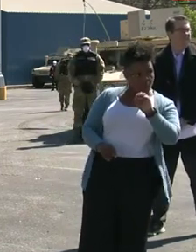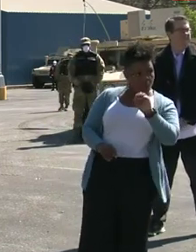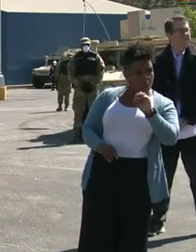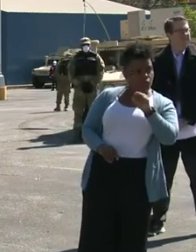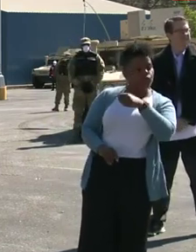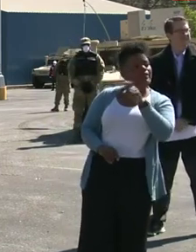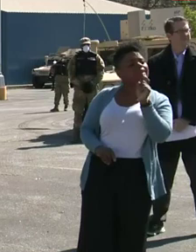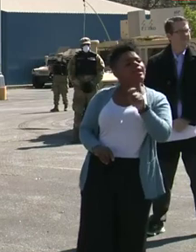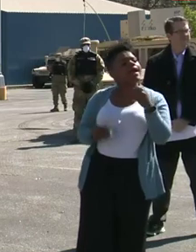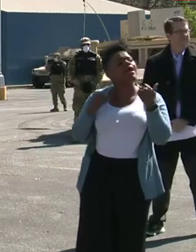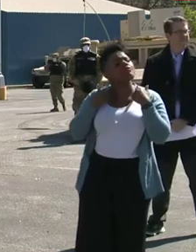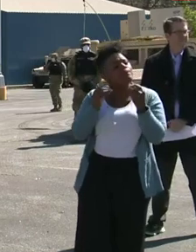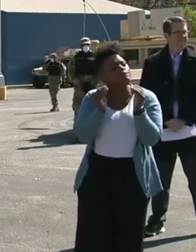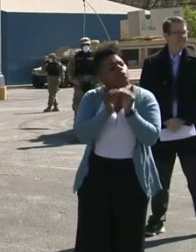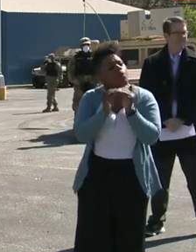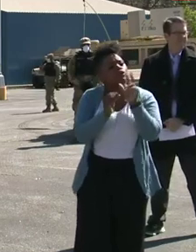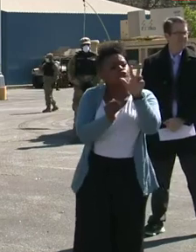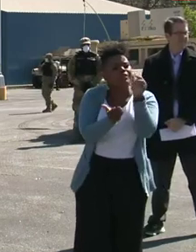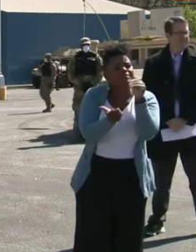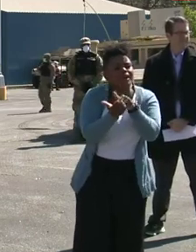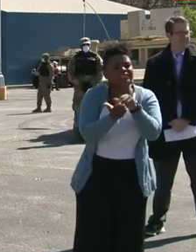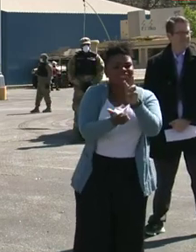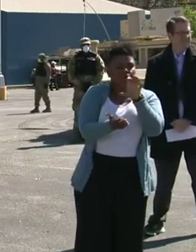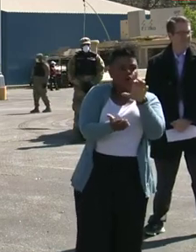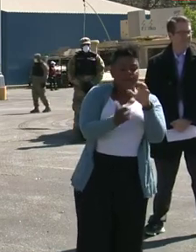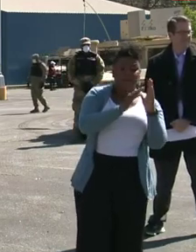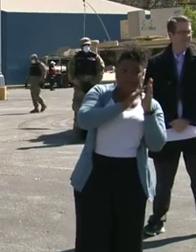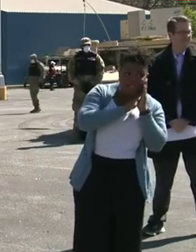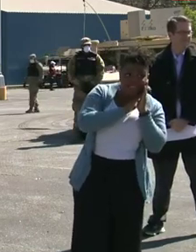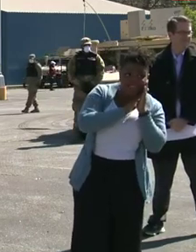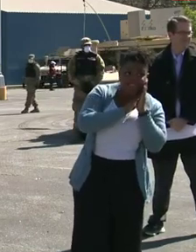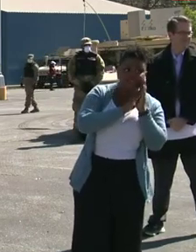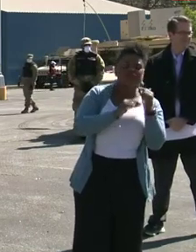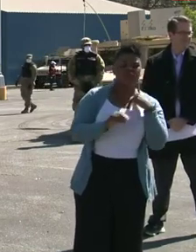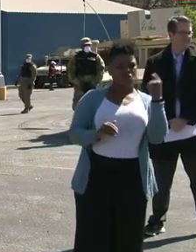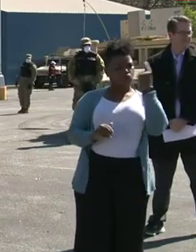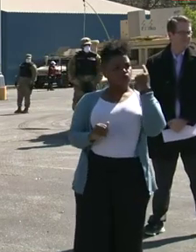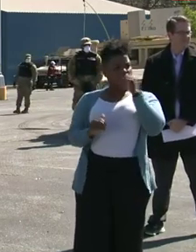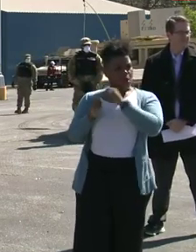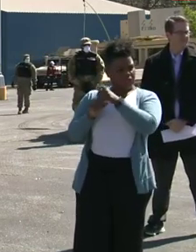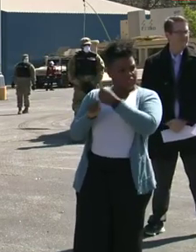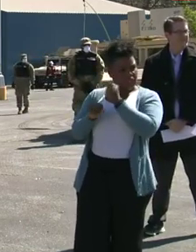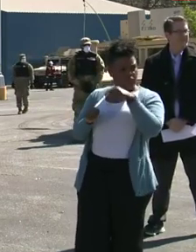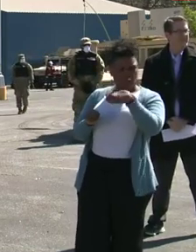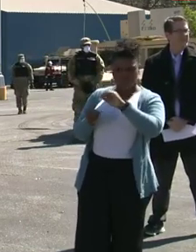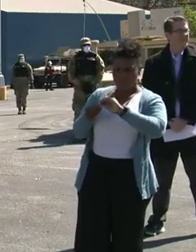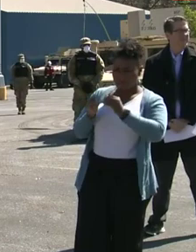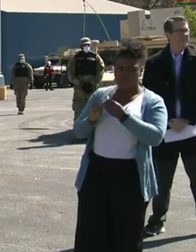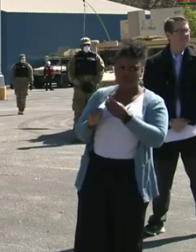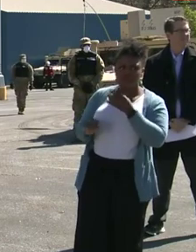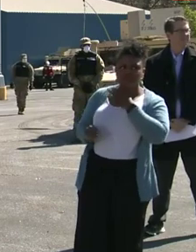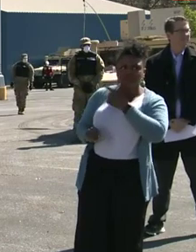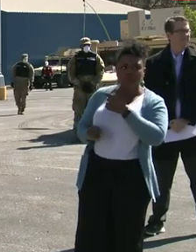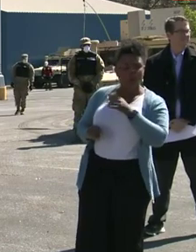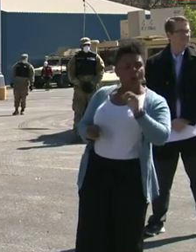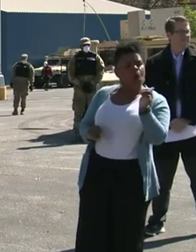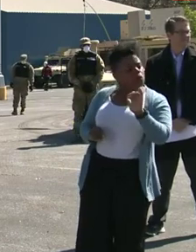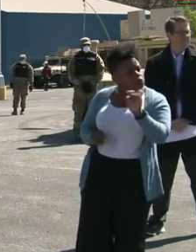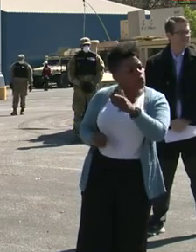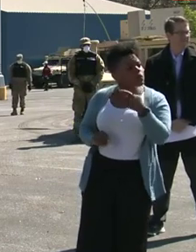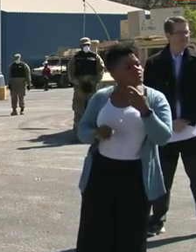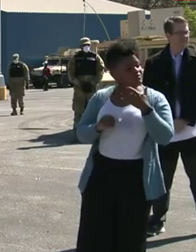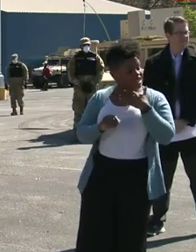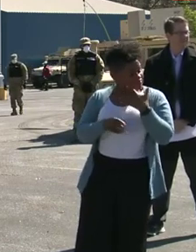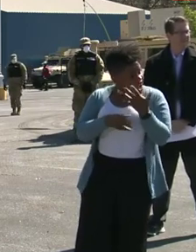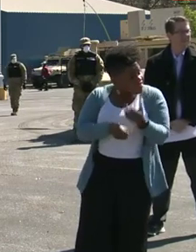that. Could you expand as to how you came up with that figure, number one? Are you confident that you'll get that number, particularly the 1,000 by